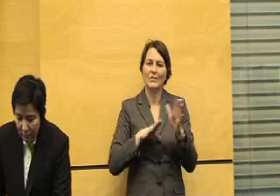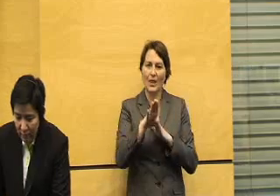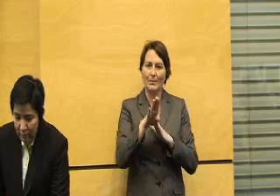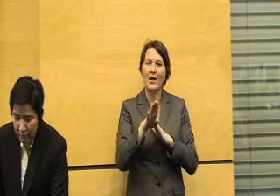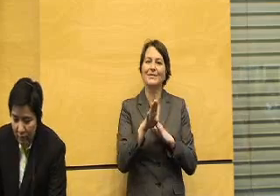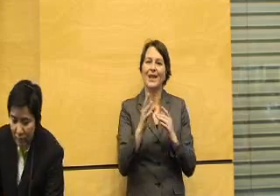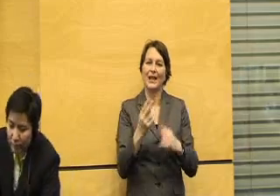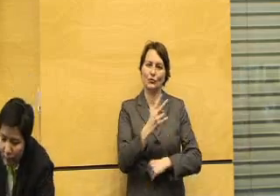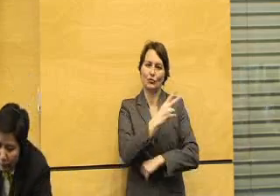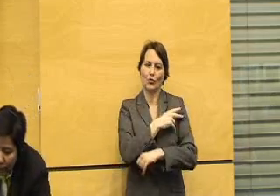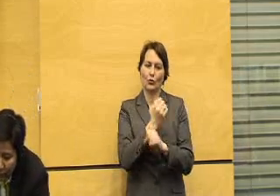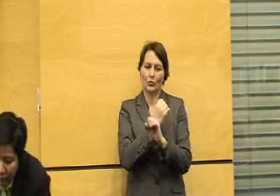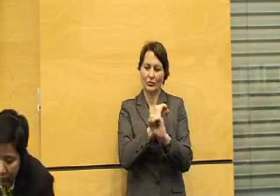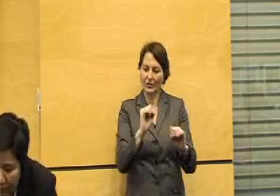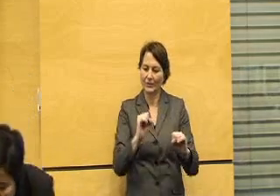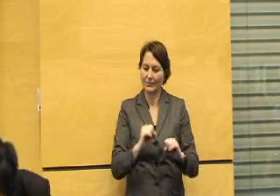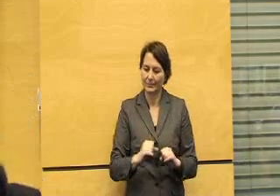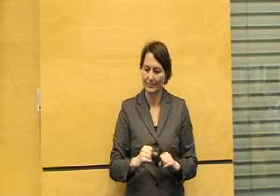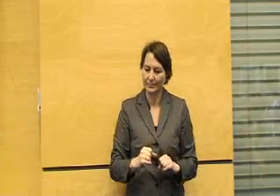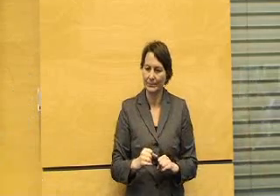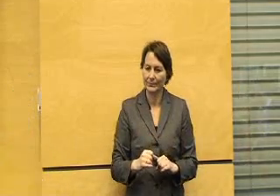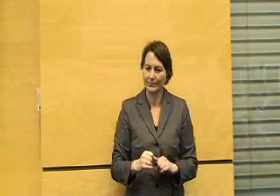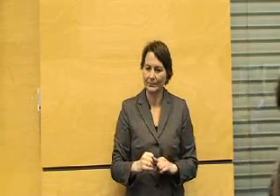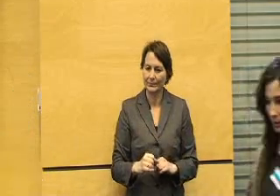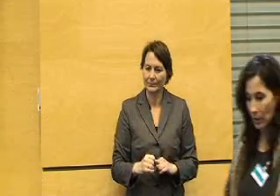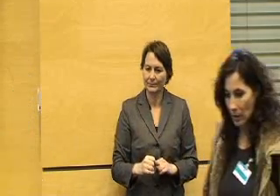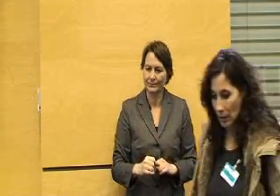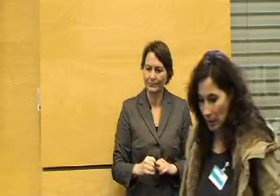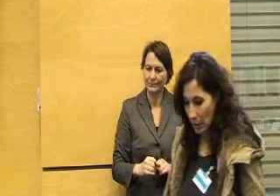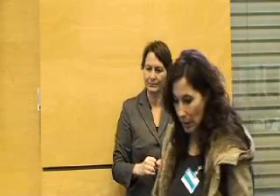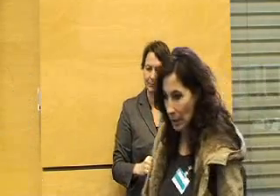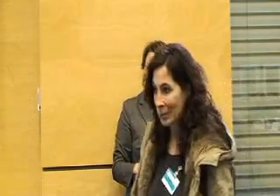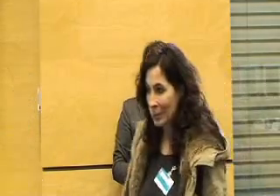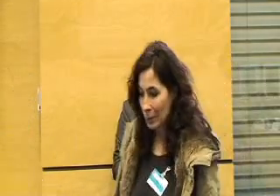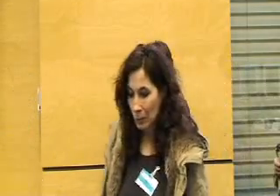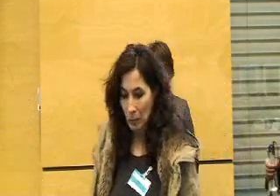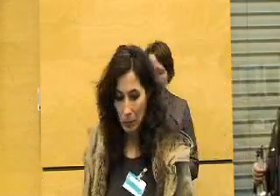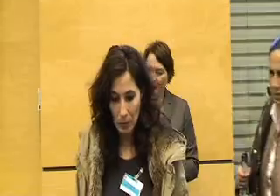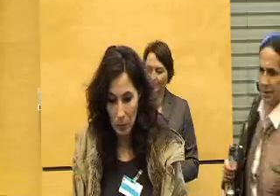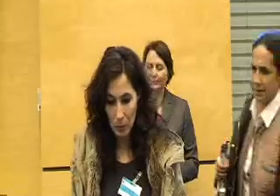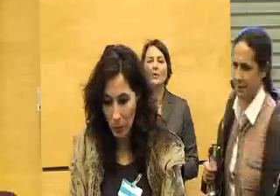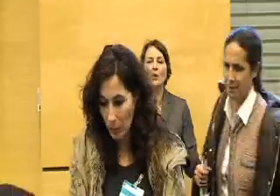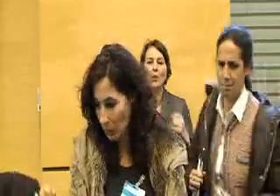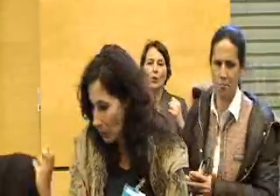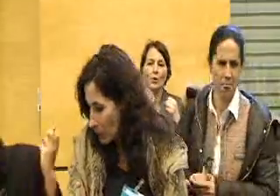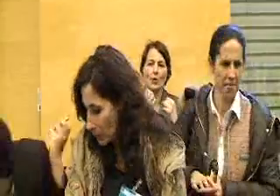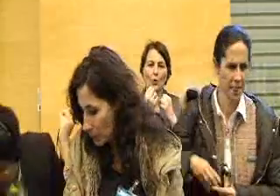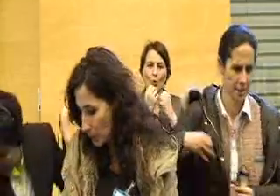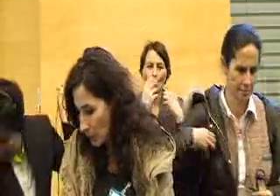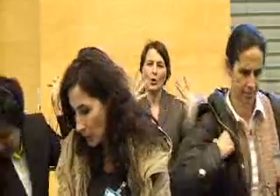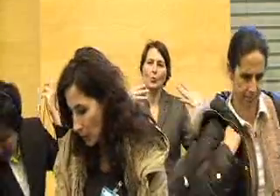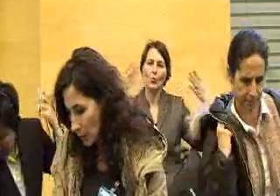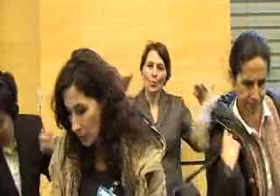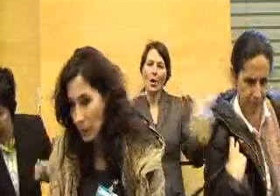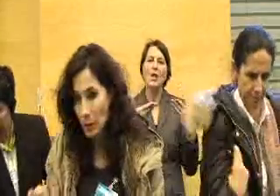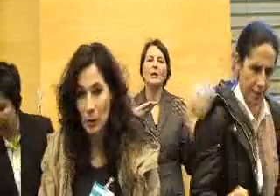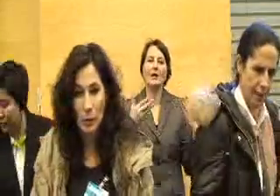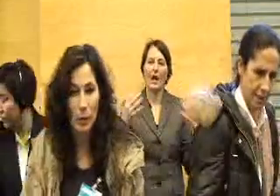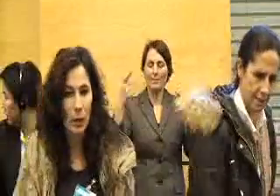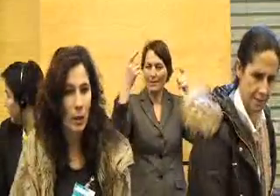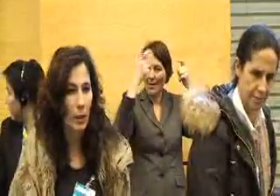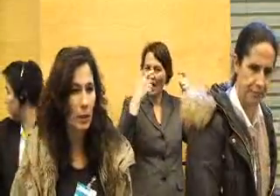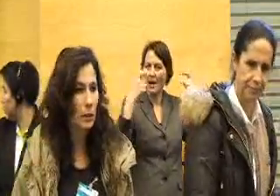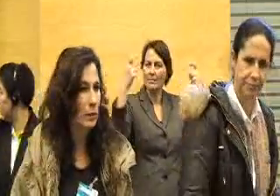We also extend a warm welcome to the Ambassador of the Permanent Mission of Thailand to Geneva,